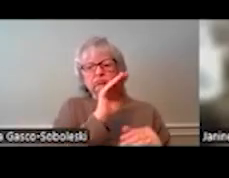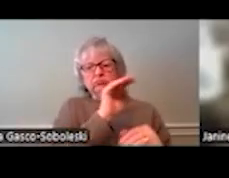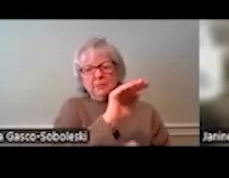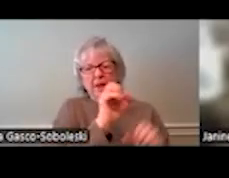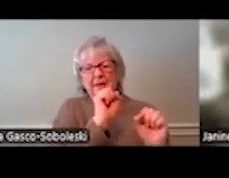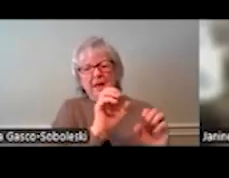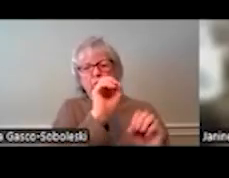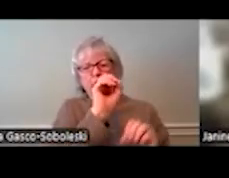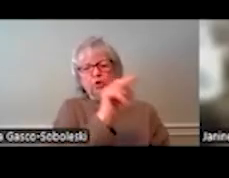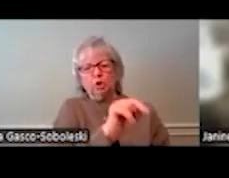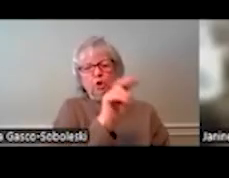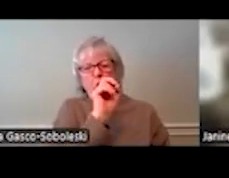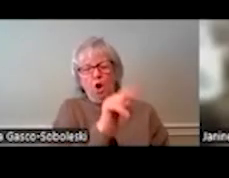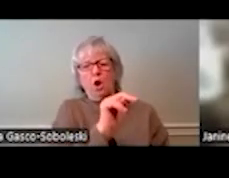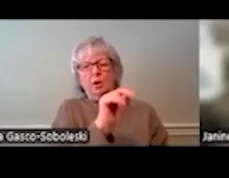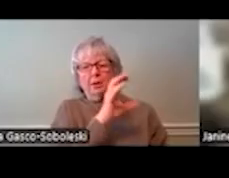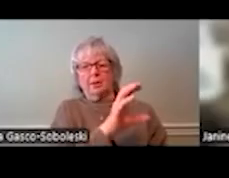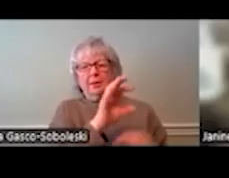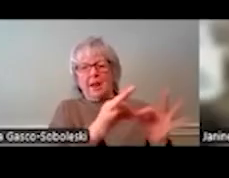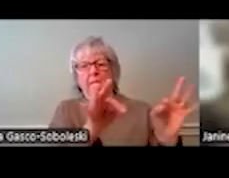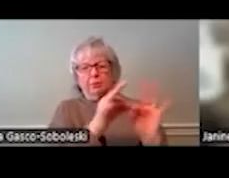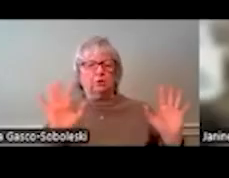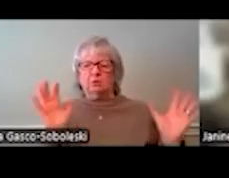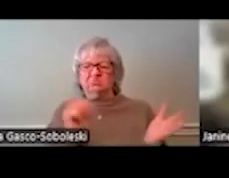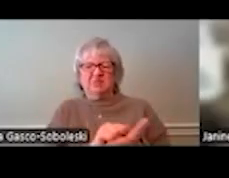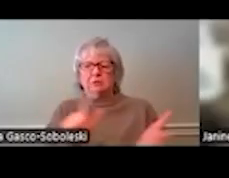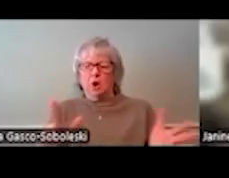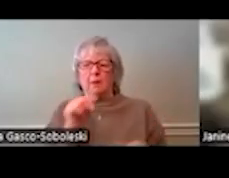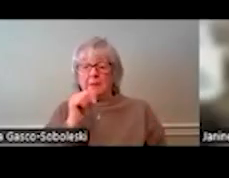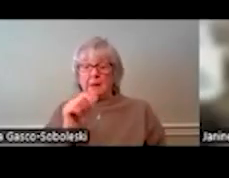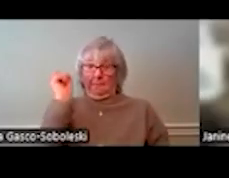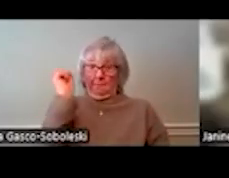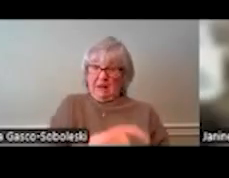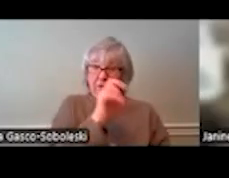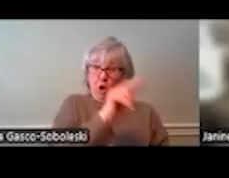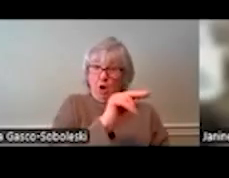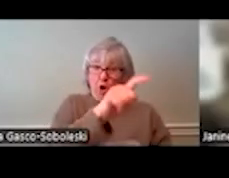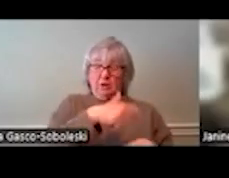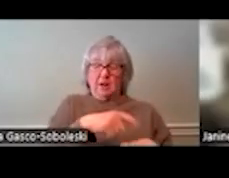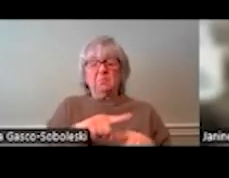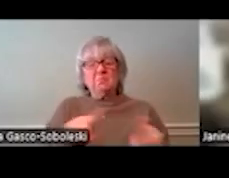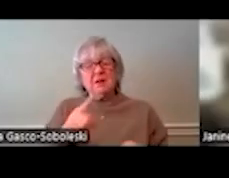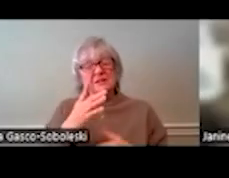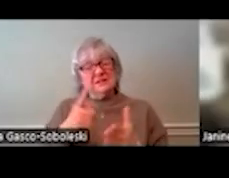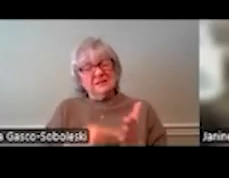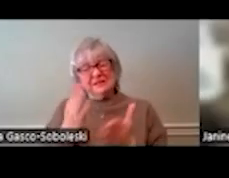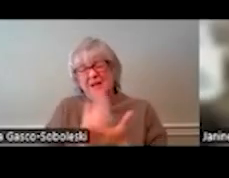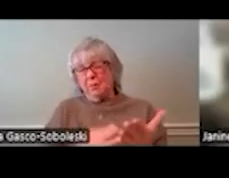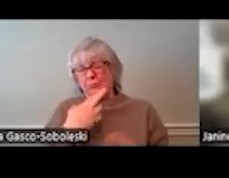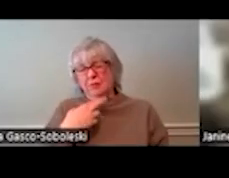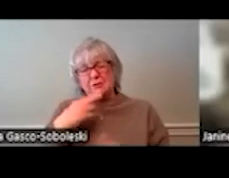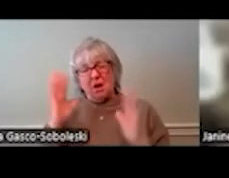small restaurants, you can often go in and ask the manager to turn on captions. But they are